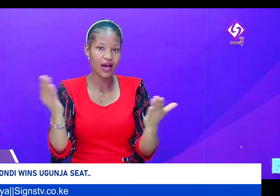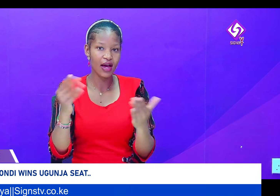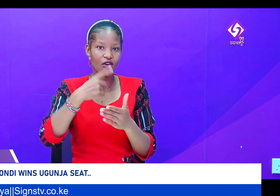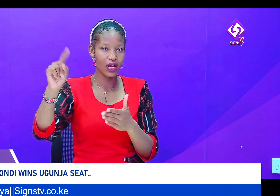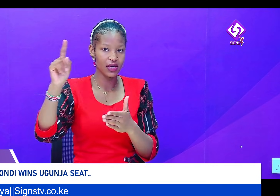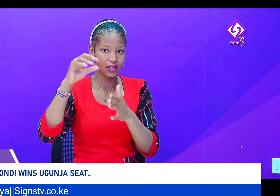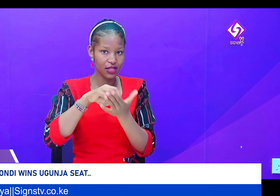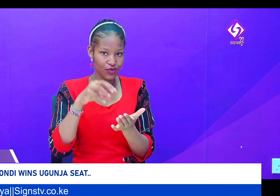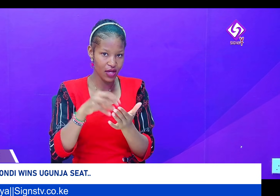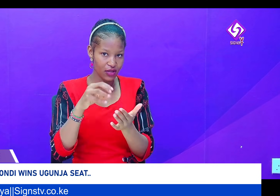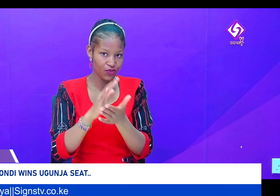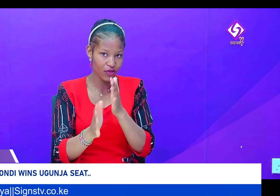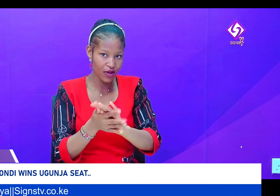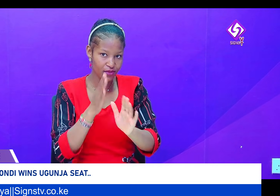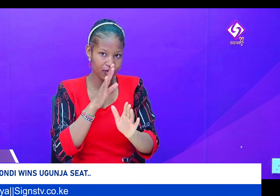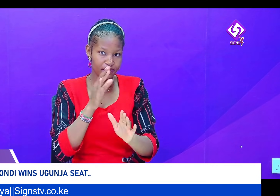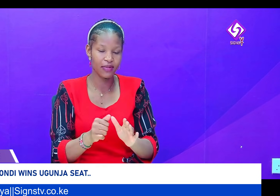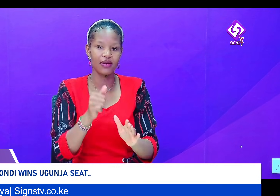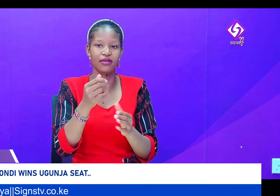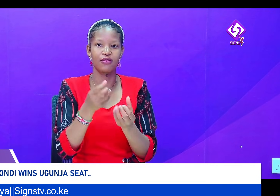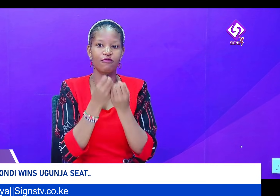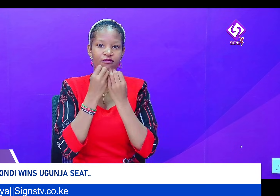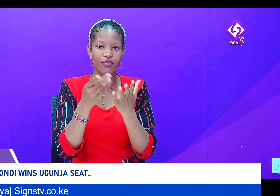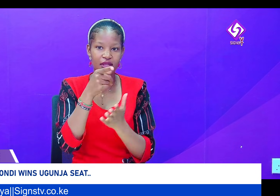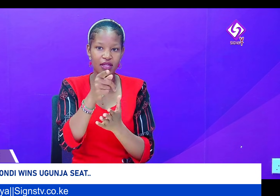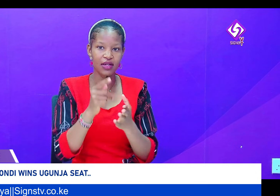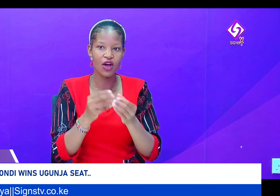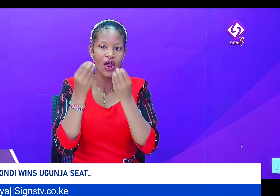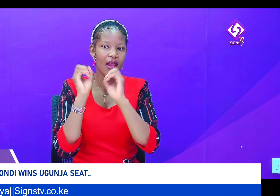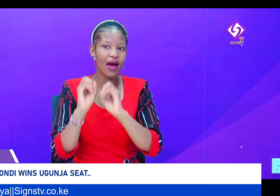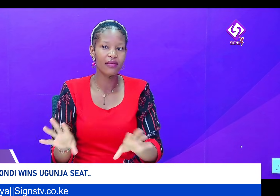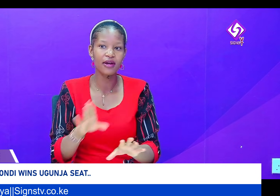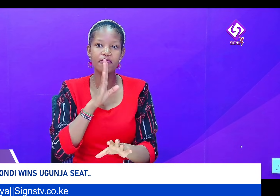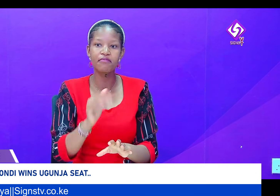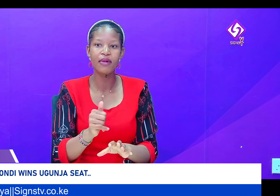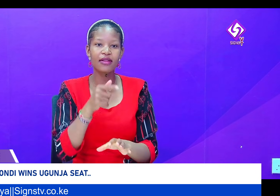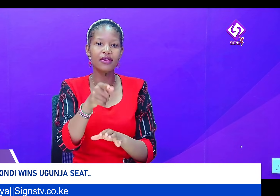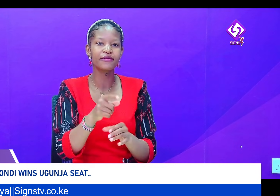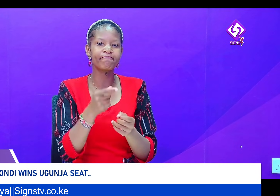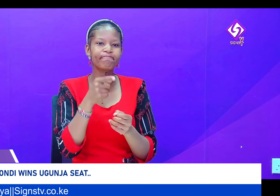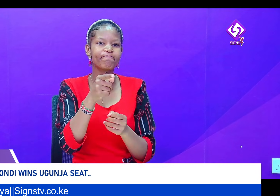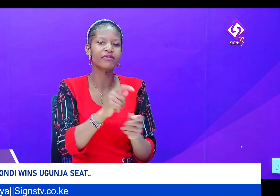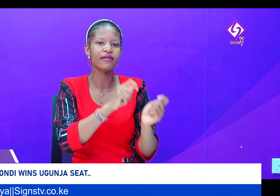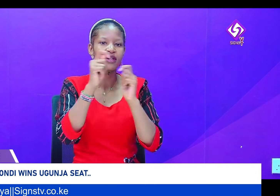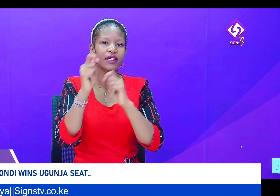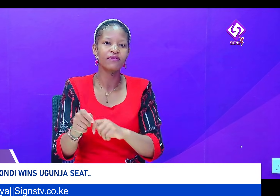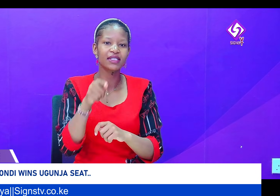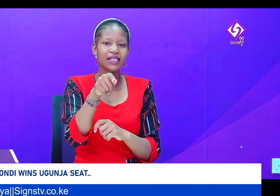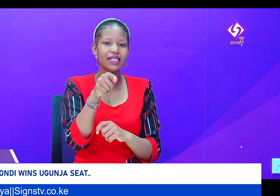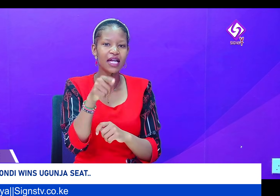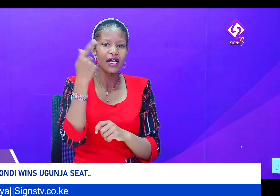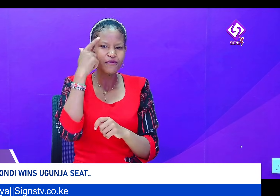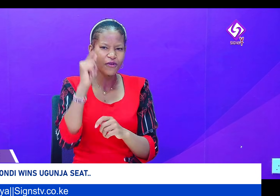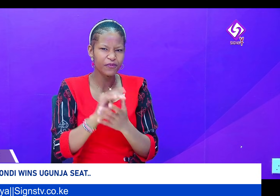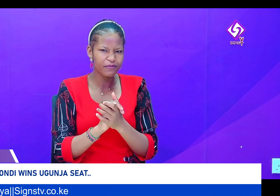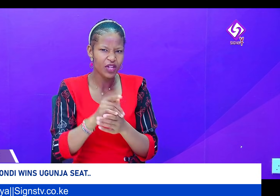uprooted, unless they request a transfer or a suitable vacancy arises under the revamped system.